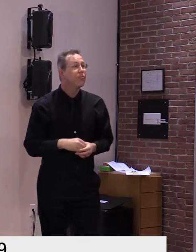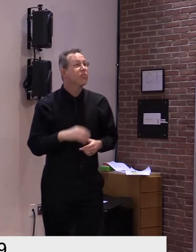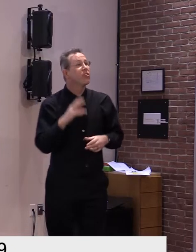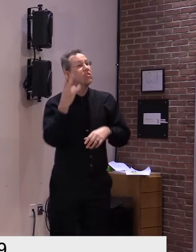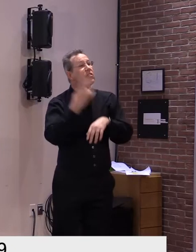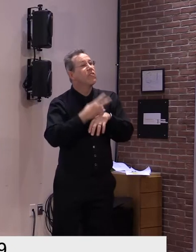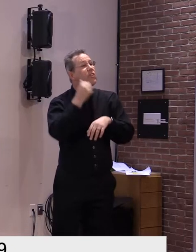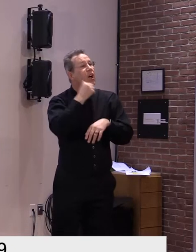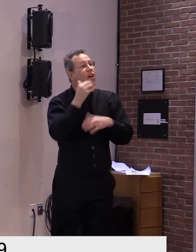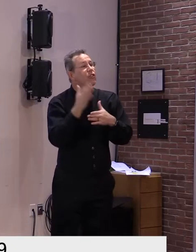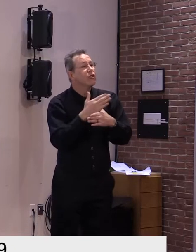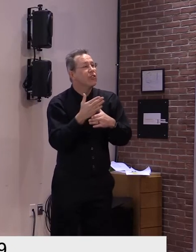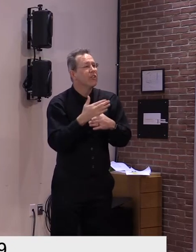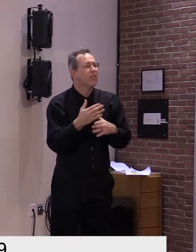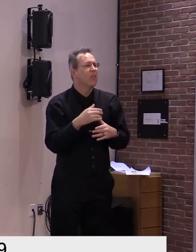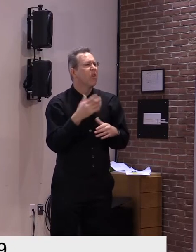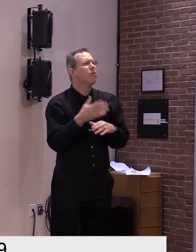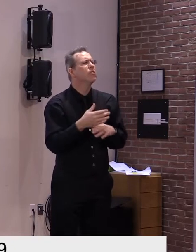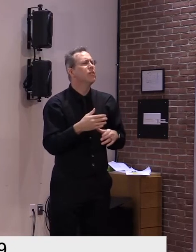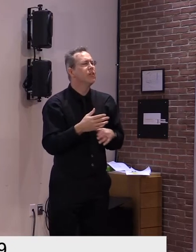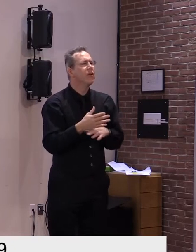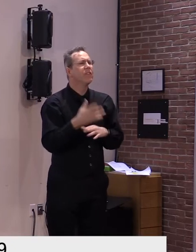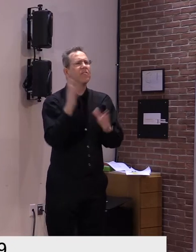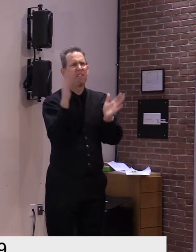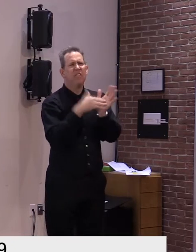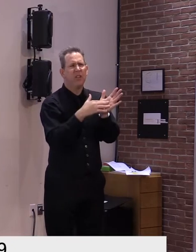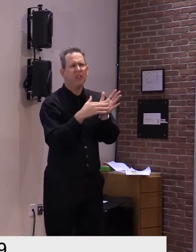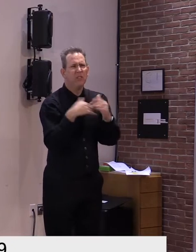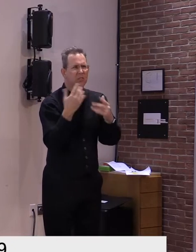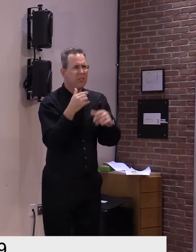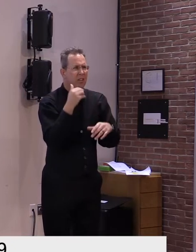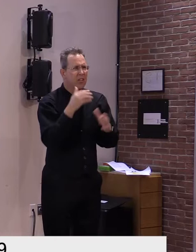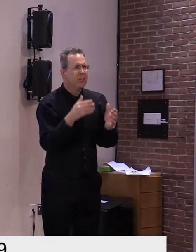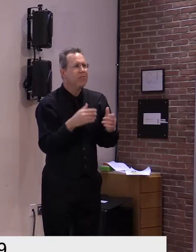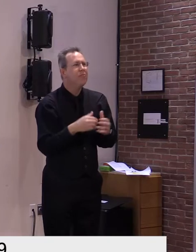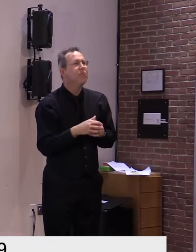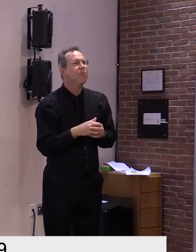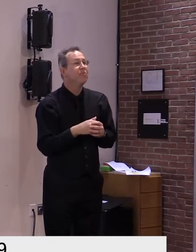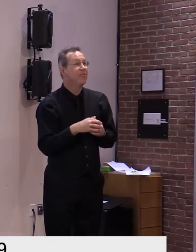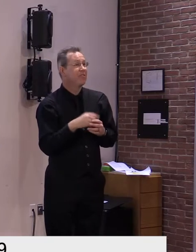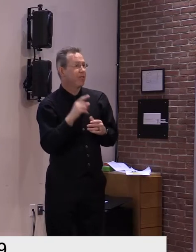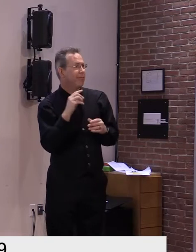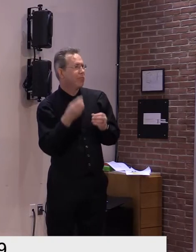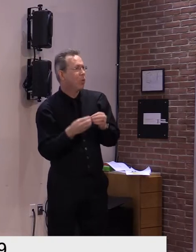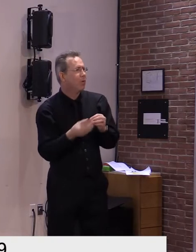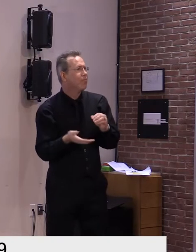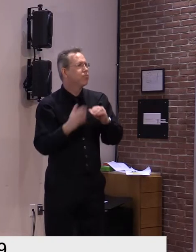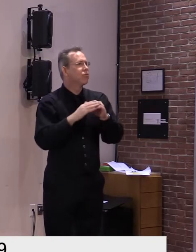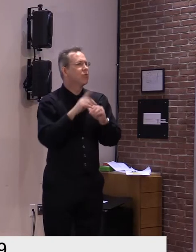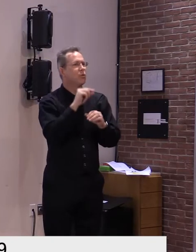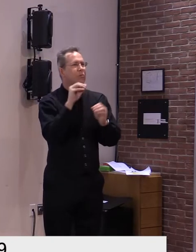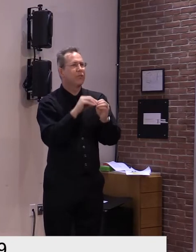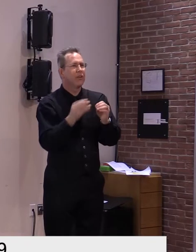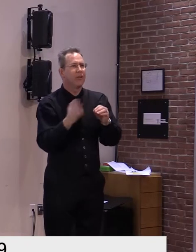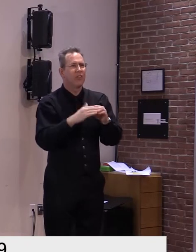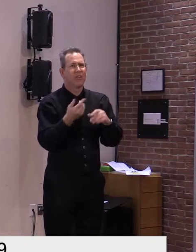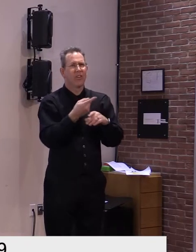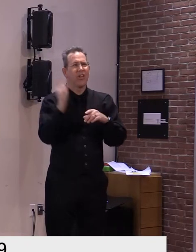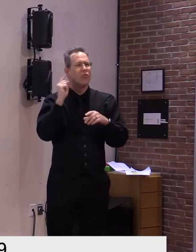5,000 daily vaccines administered, a 20% increase compared to last week. This week, we'll